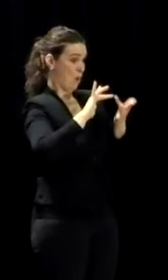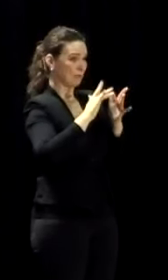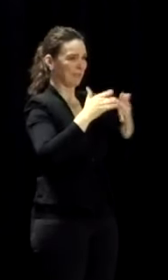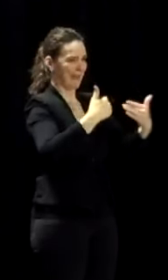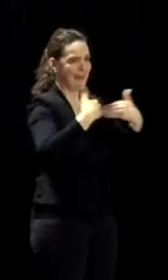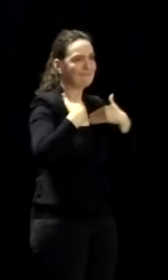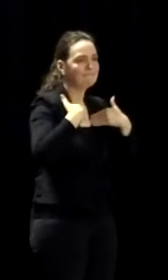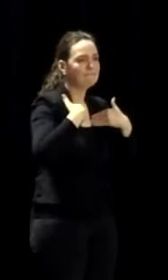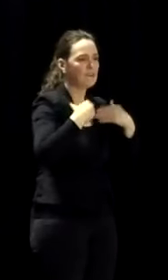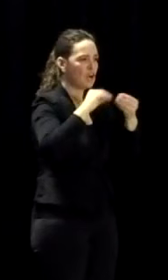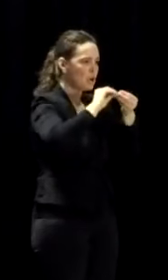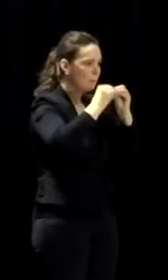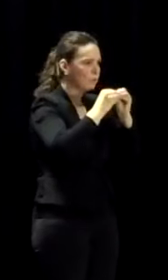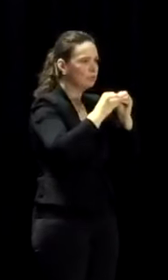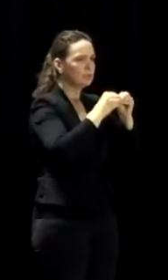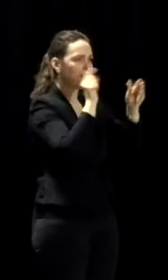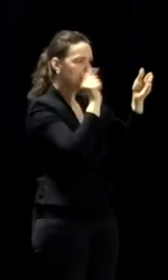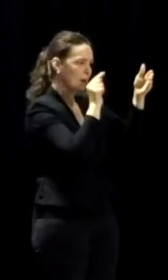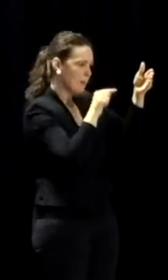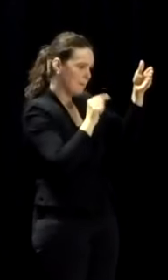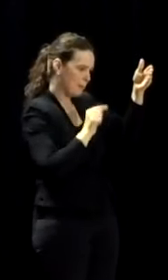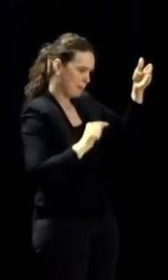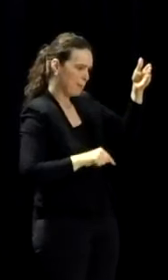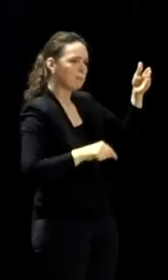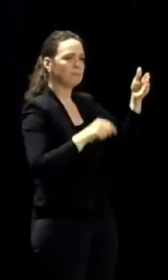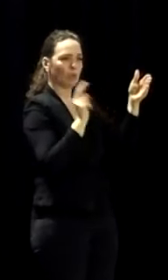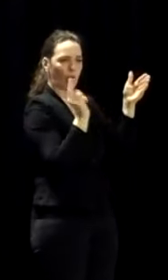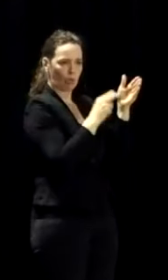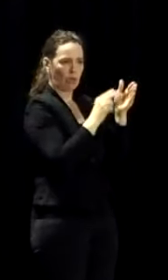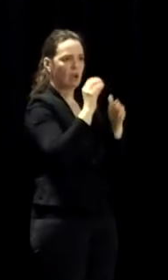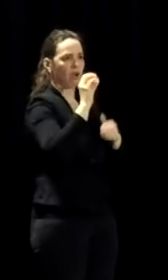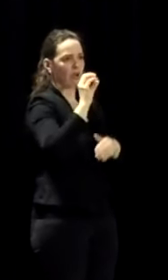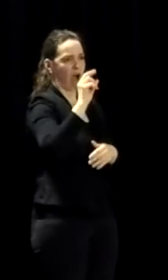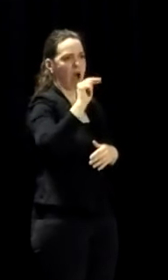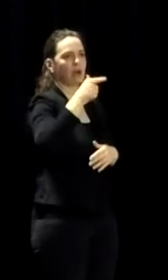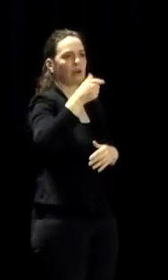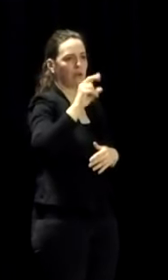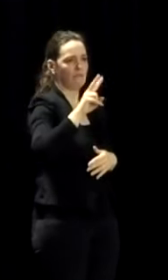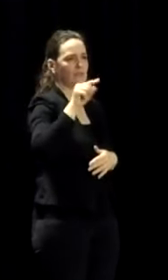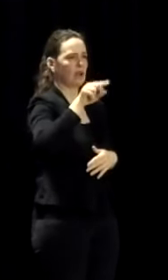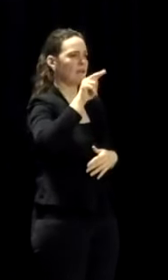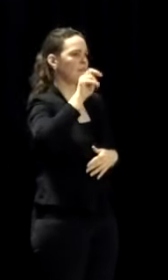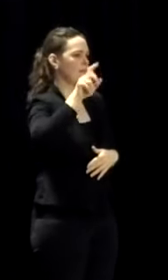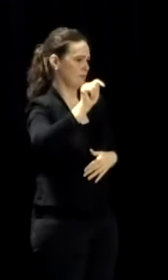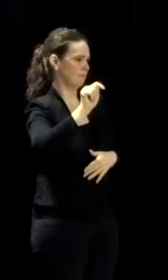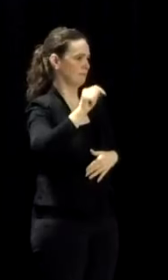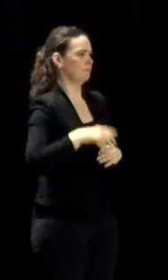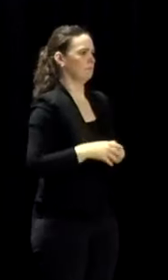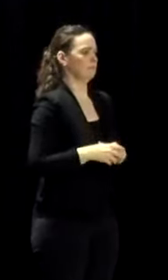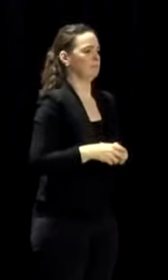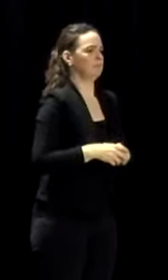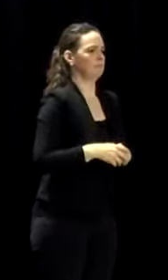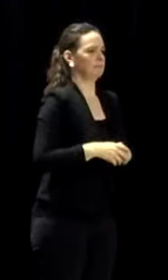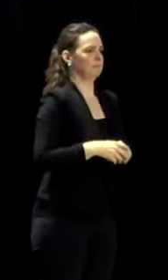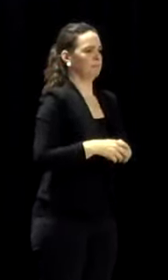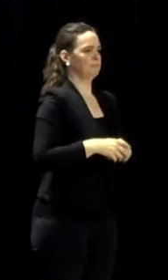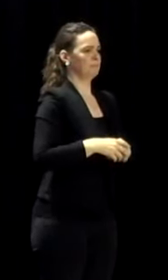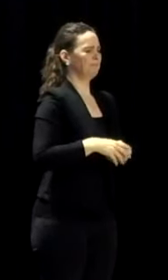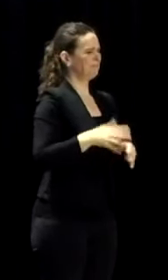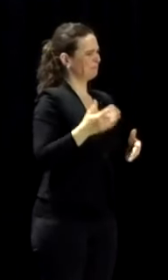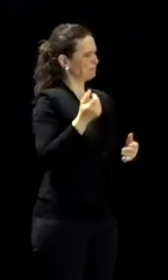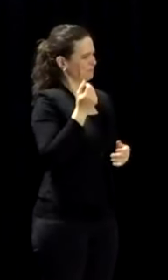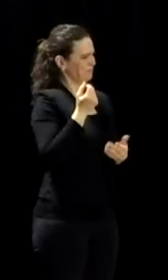been alerted about who this person is? You will be alerted through a health department investigation if you're deemed to have contact